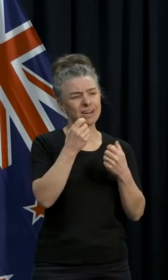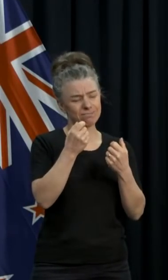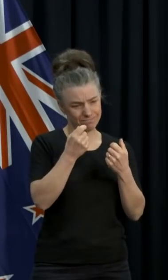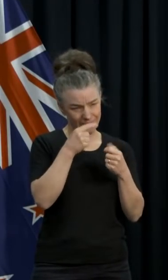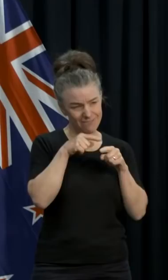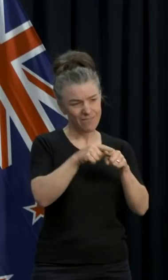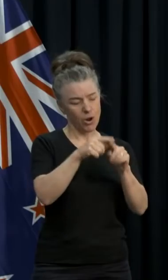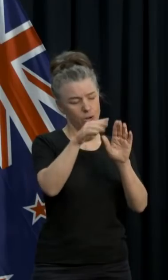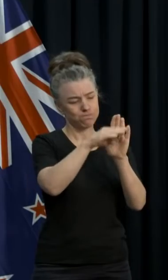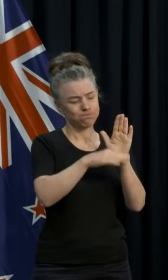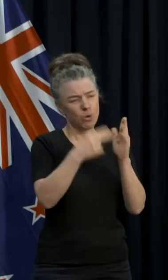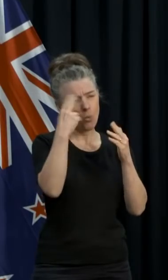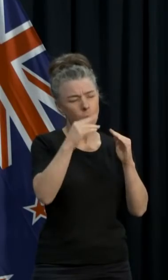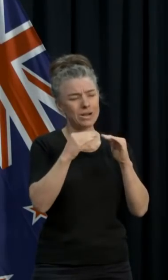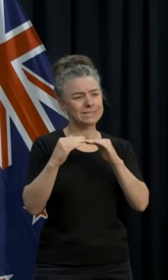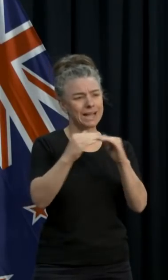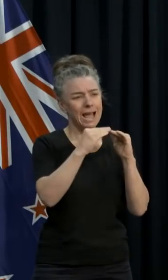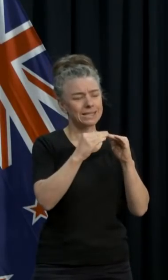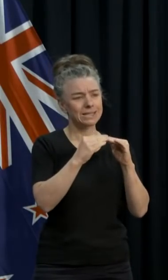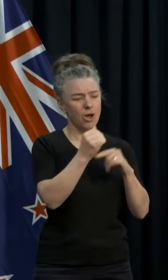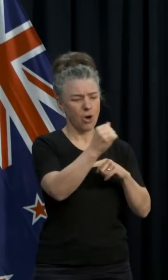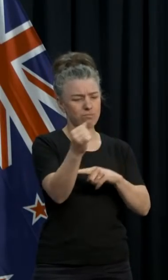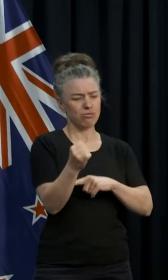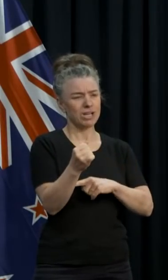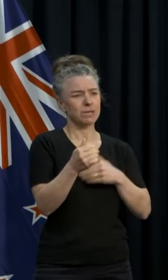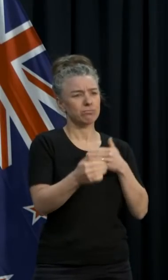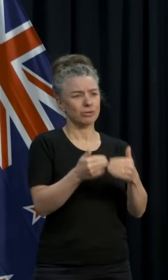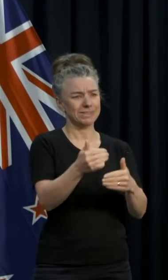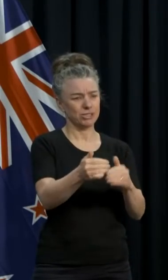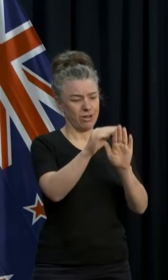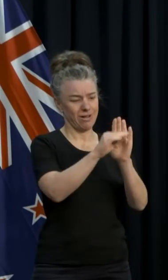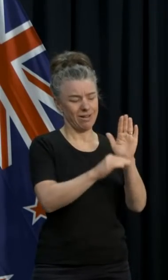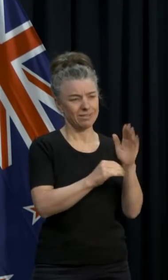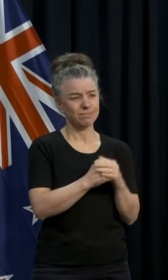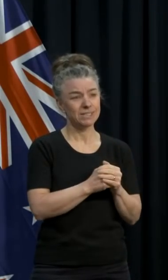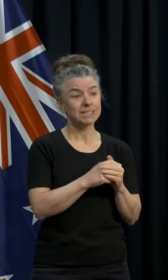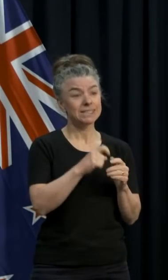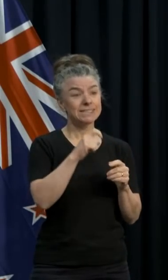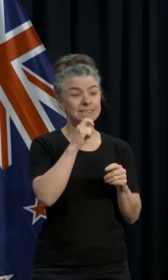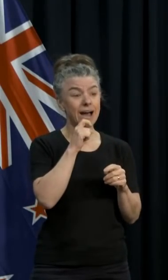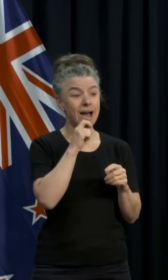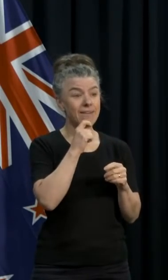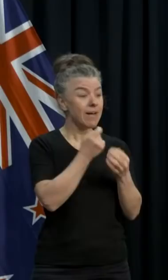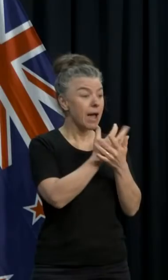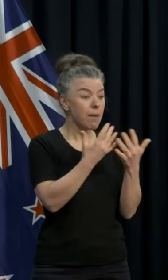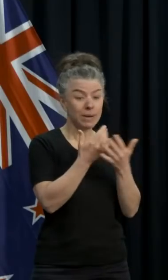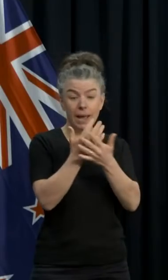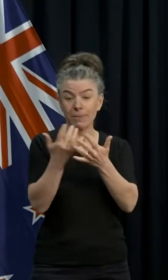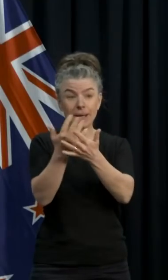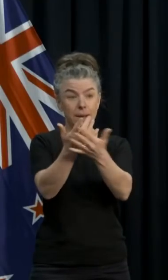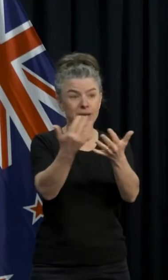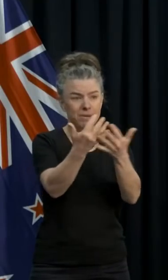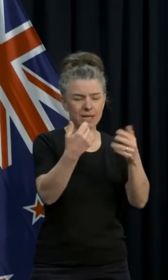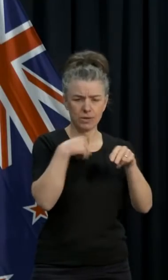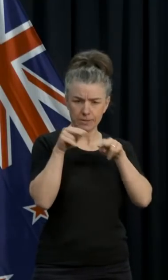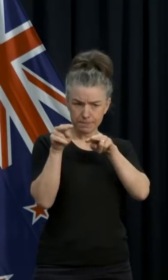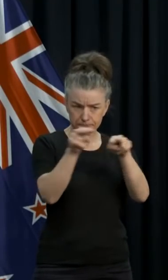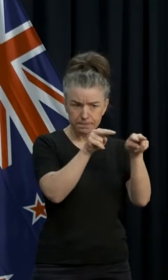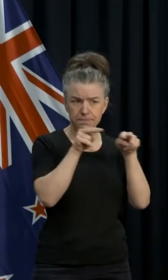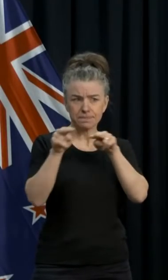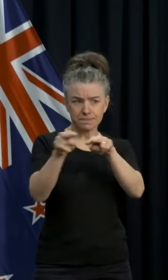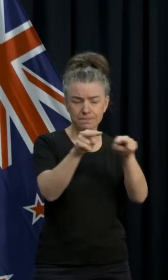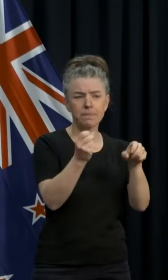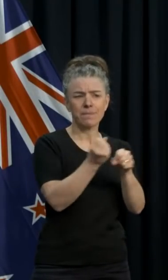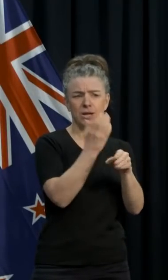standard operating procedures. Staffing levels are constantly monitored by each region where the managed isolation and